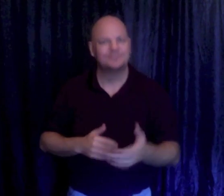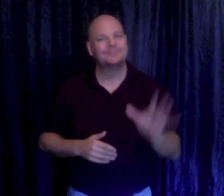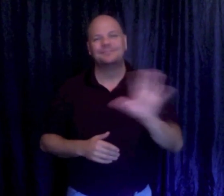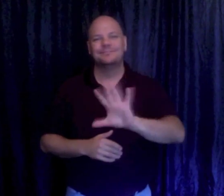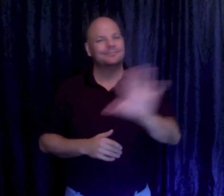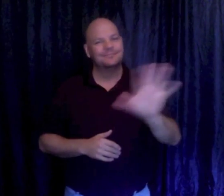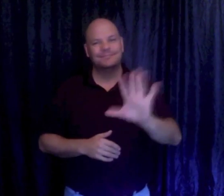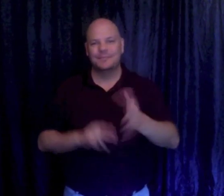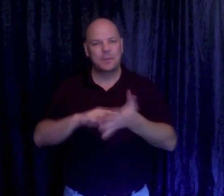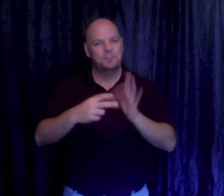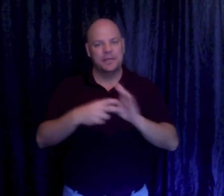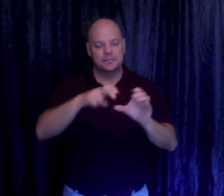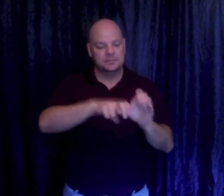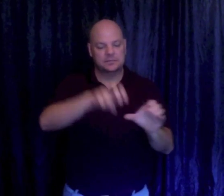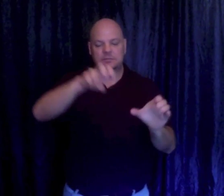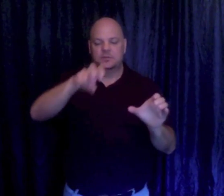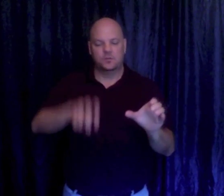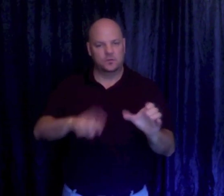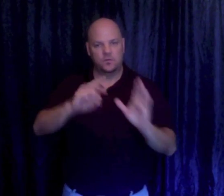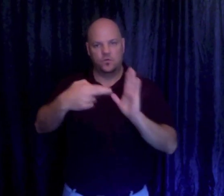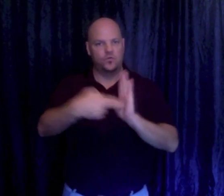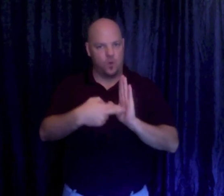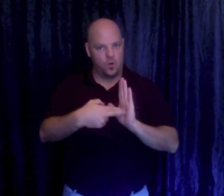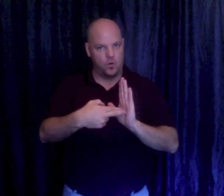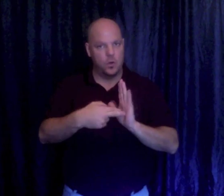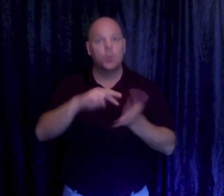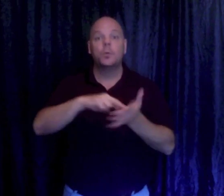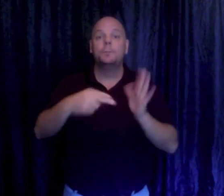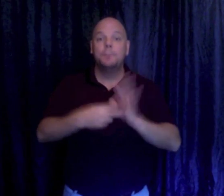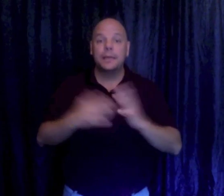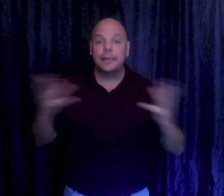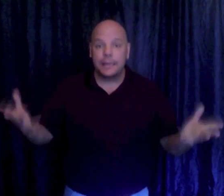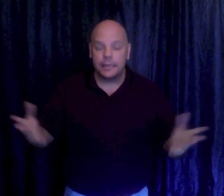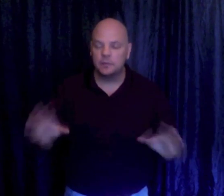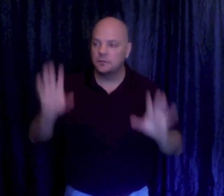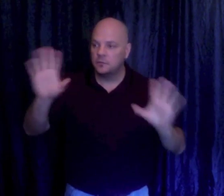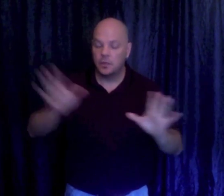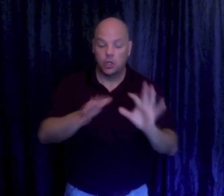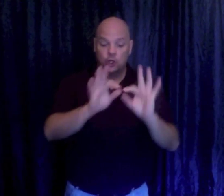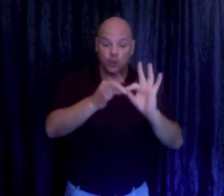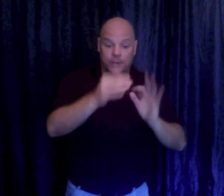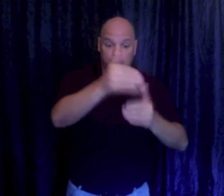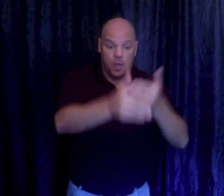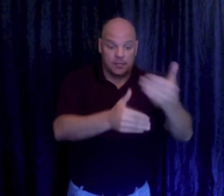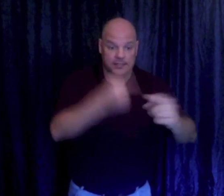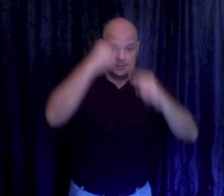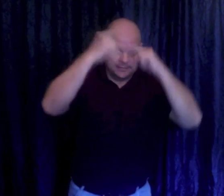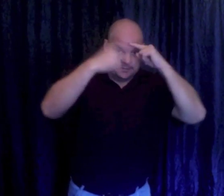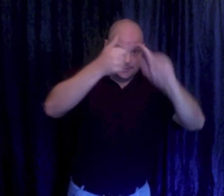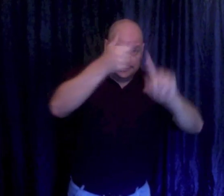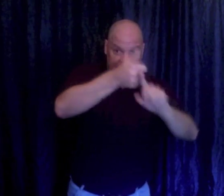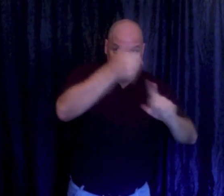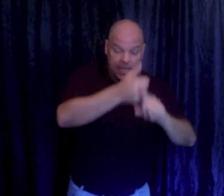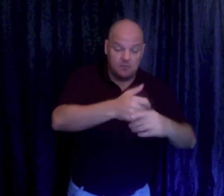out role as the interpreter. What we mean is, let me stop interpreting, like let me stop the process of